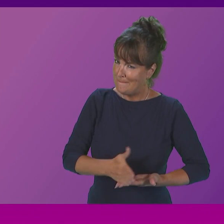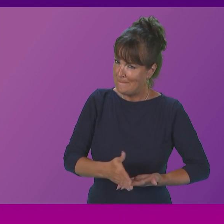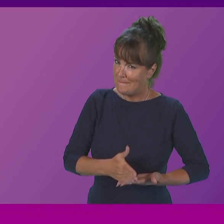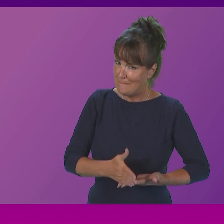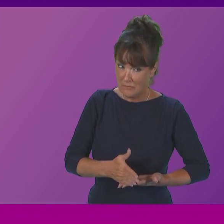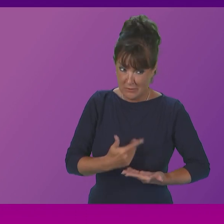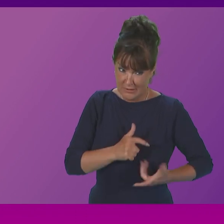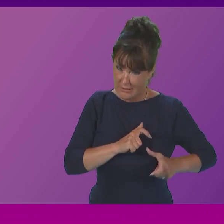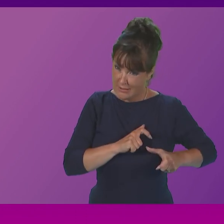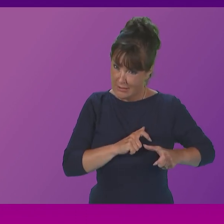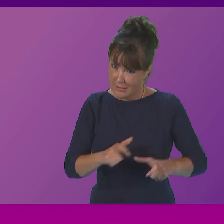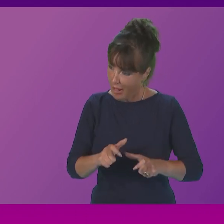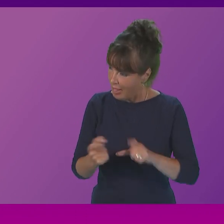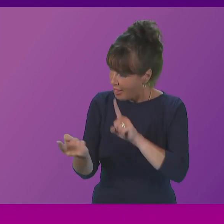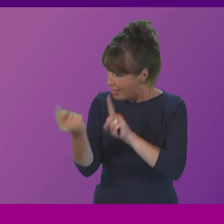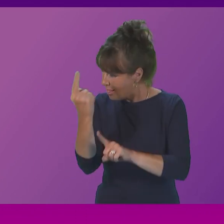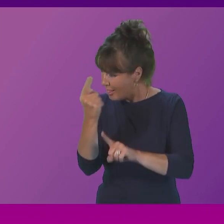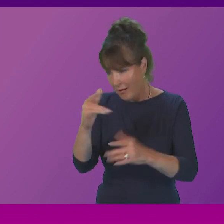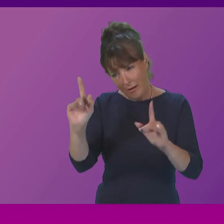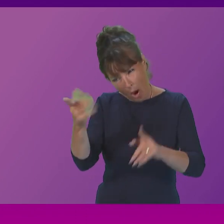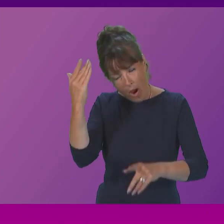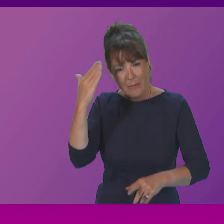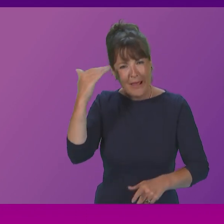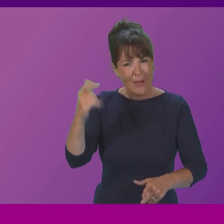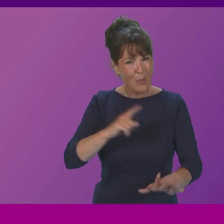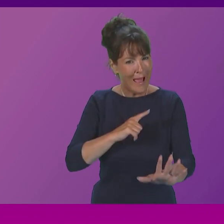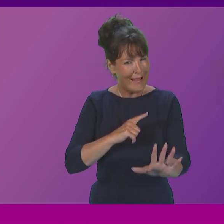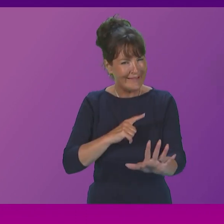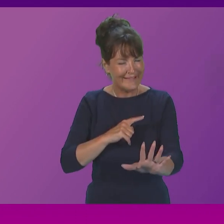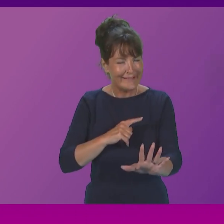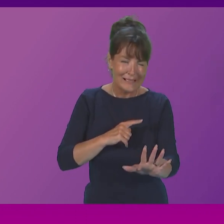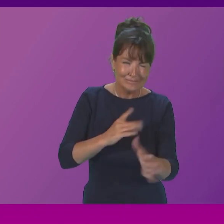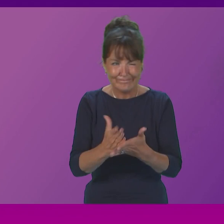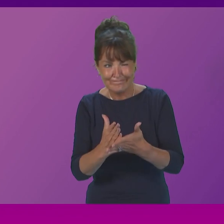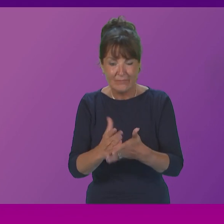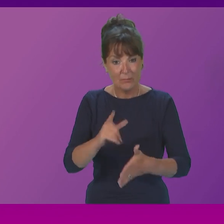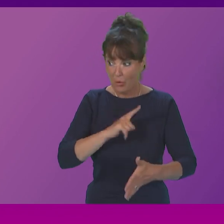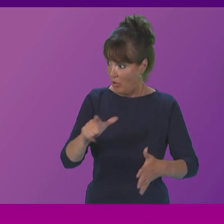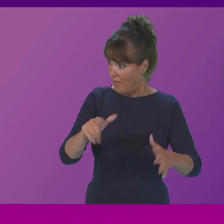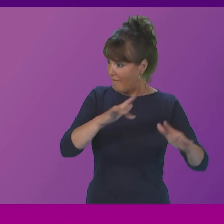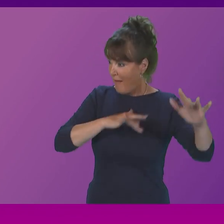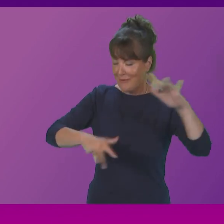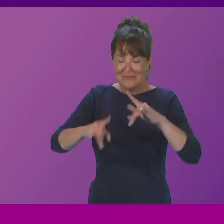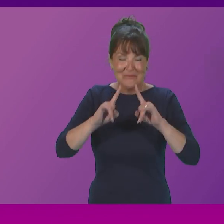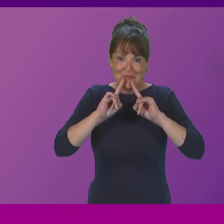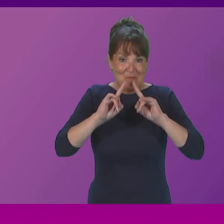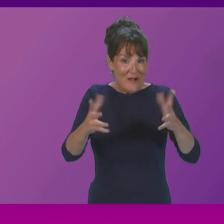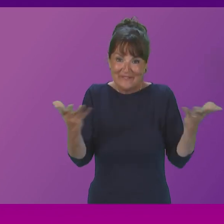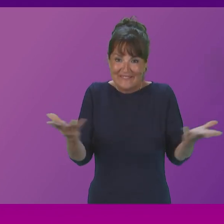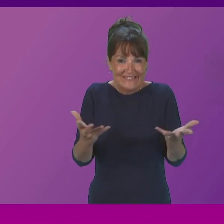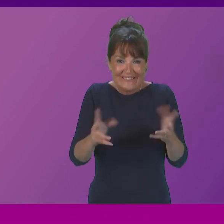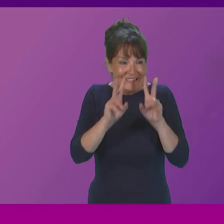that transfers over. Because even in this environment, and today it's just absolutely wonderful